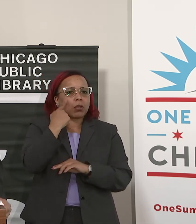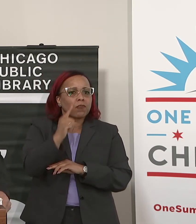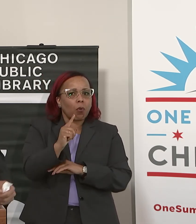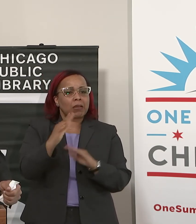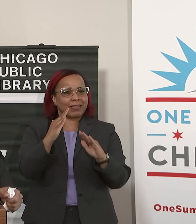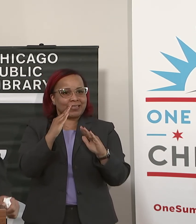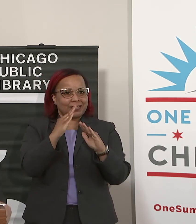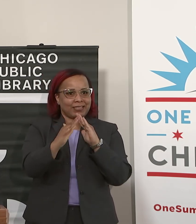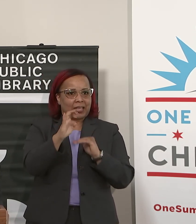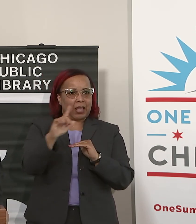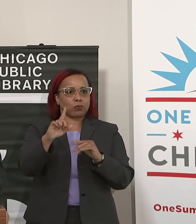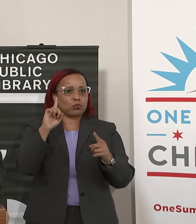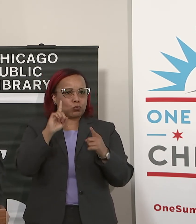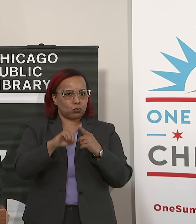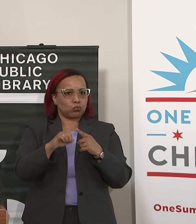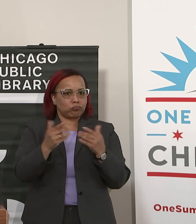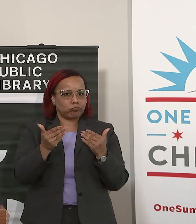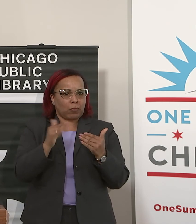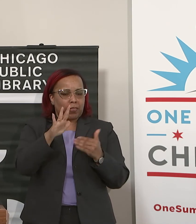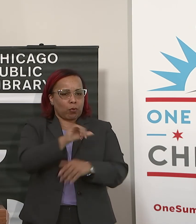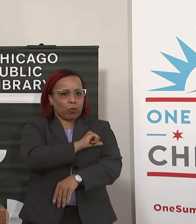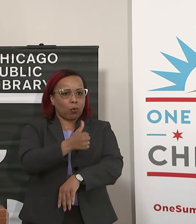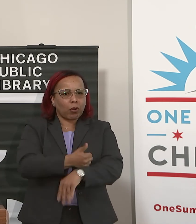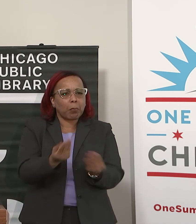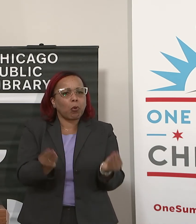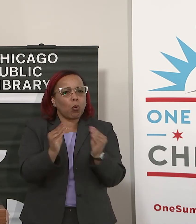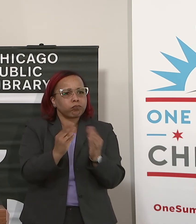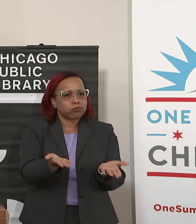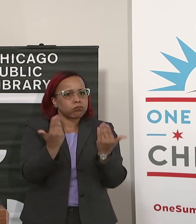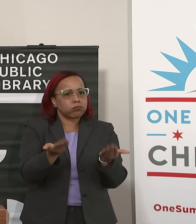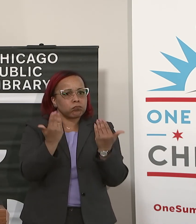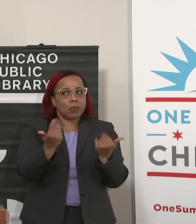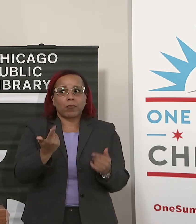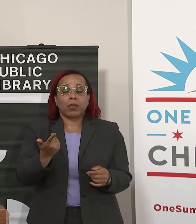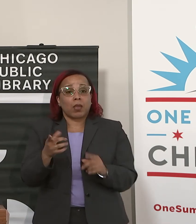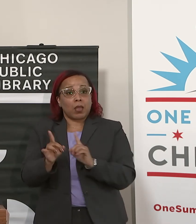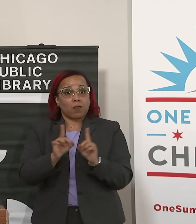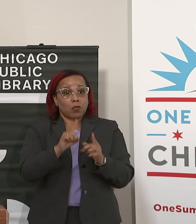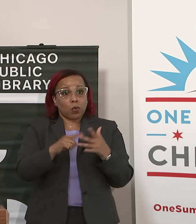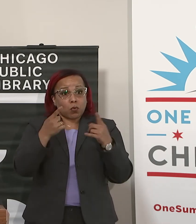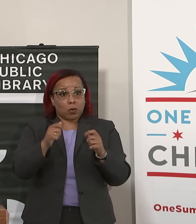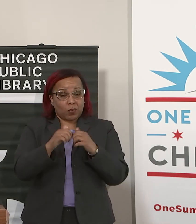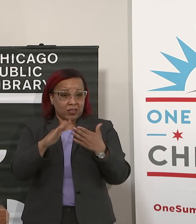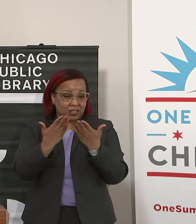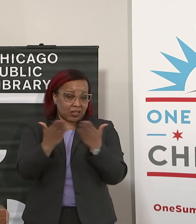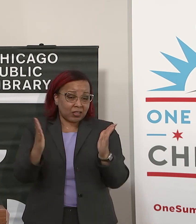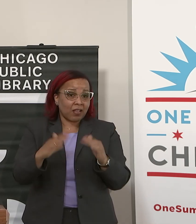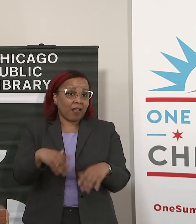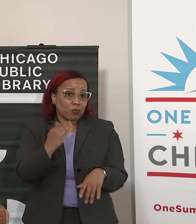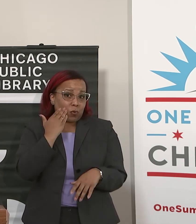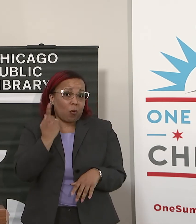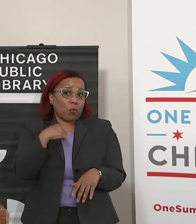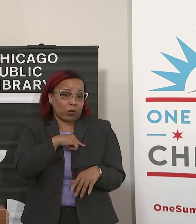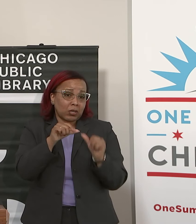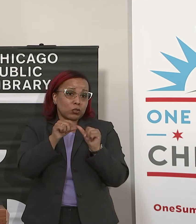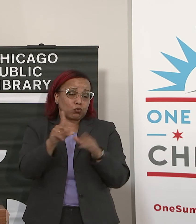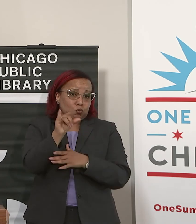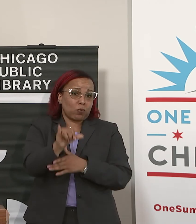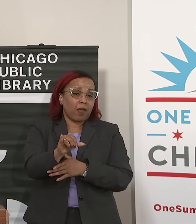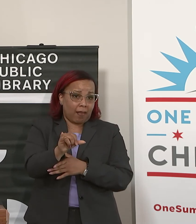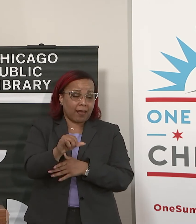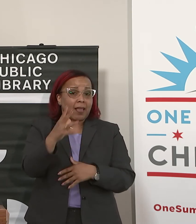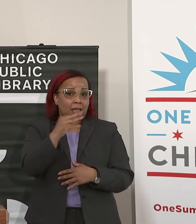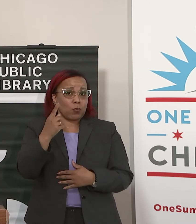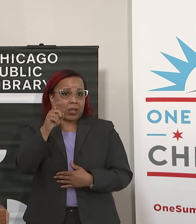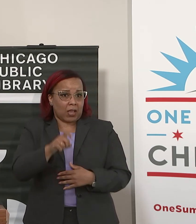the city council to exert their authority a little bit more as far as what's going on with the city. And we're going to continue to do that,